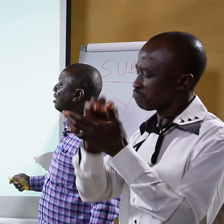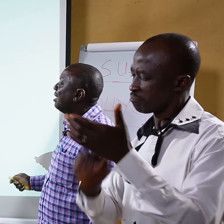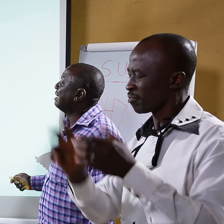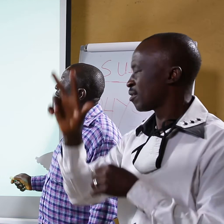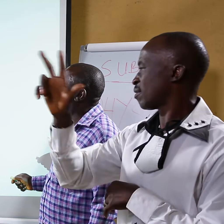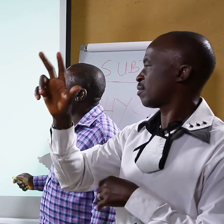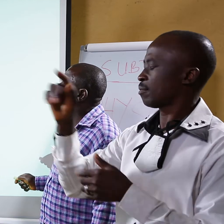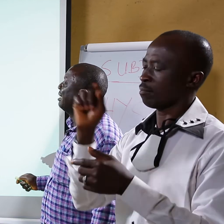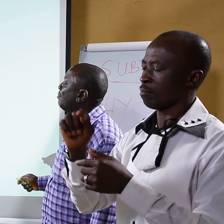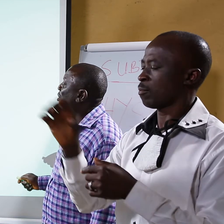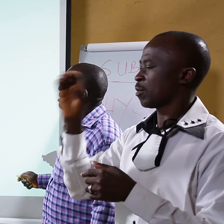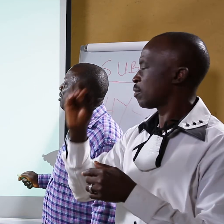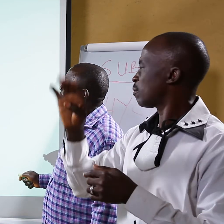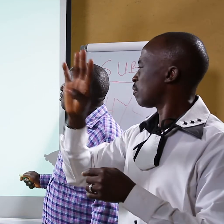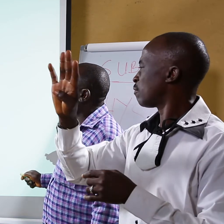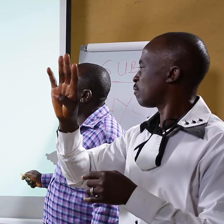minus